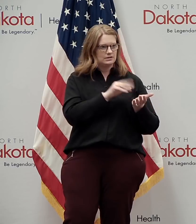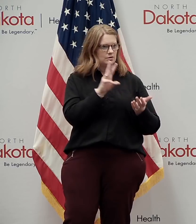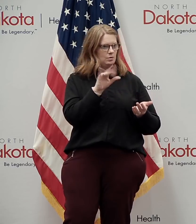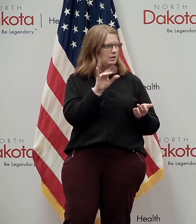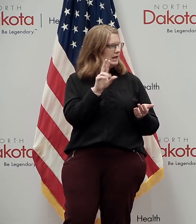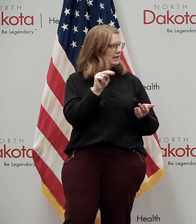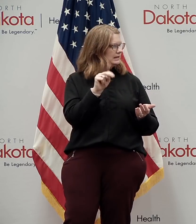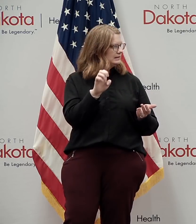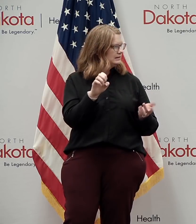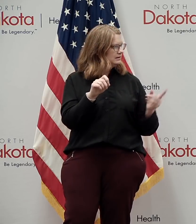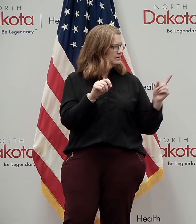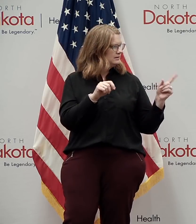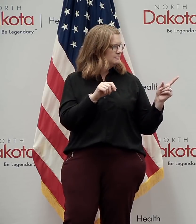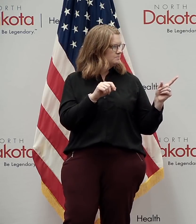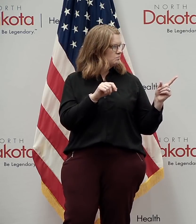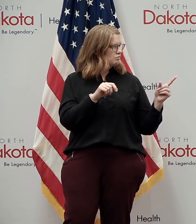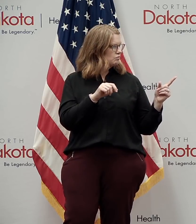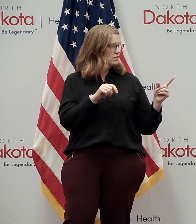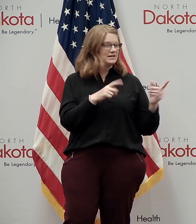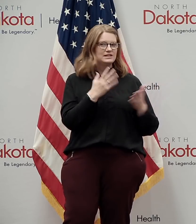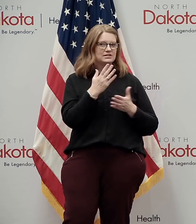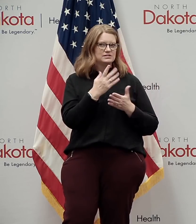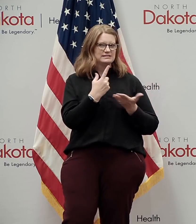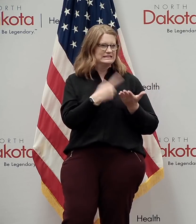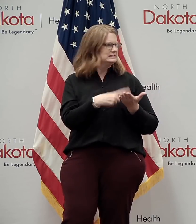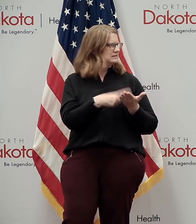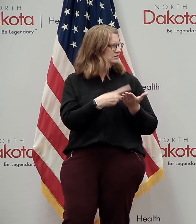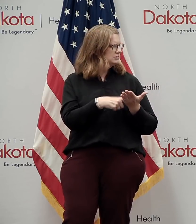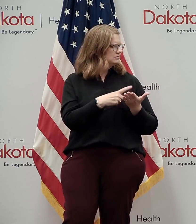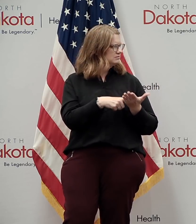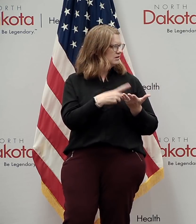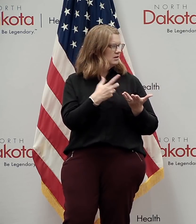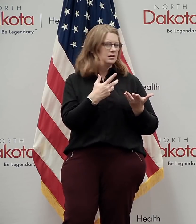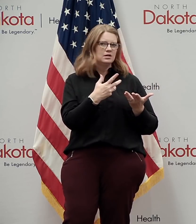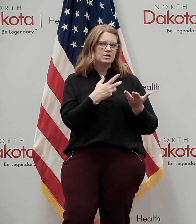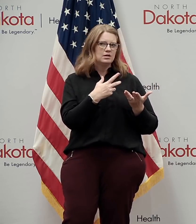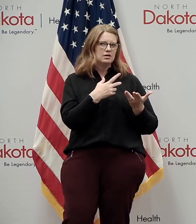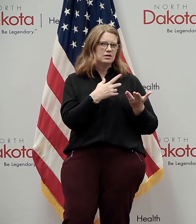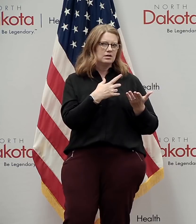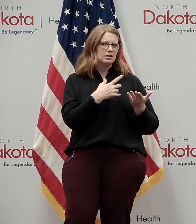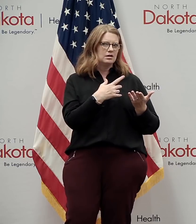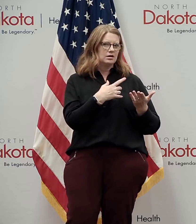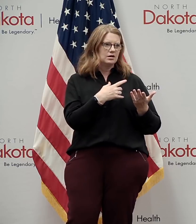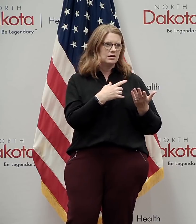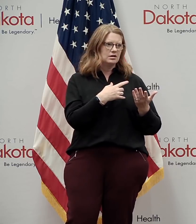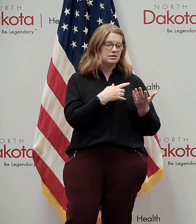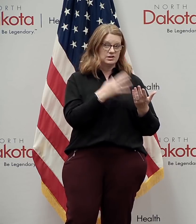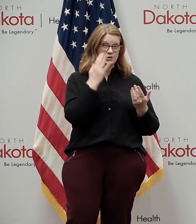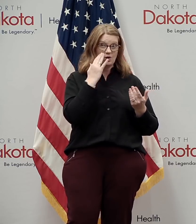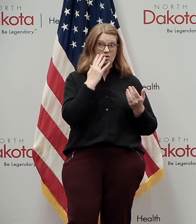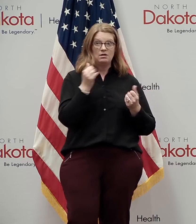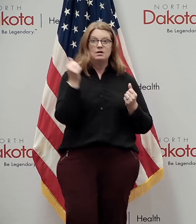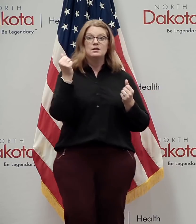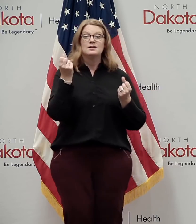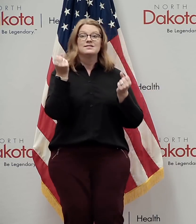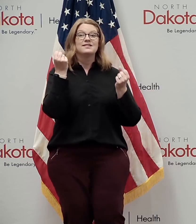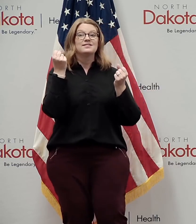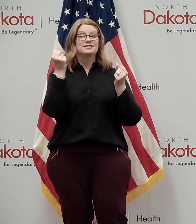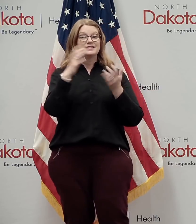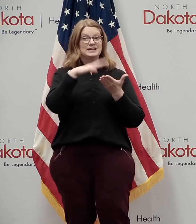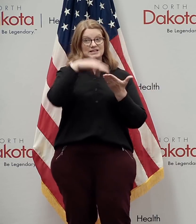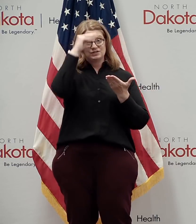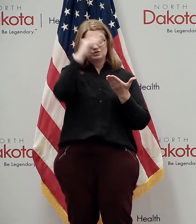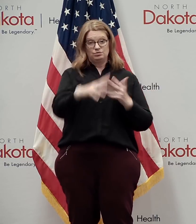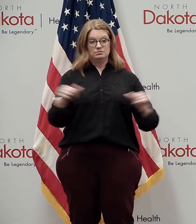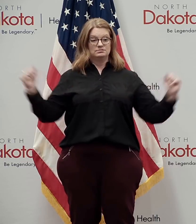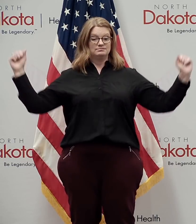I know that there's some discussion about the big surge of everybody coming back in the fall from